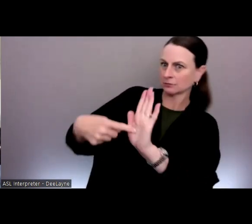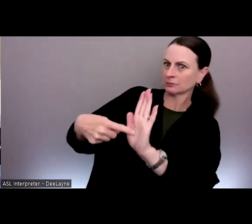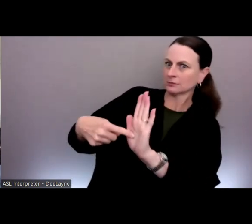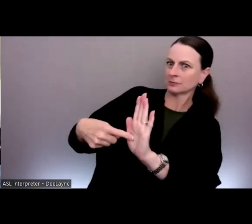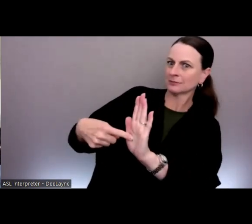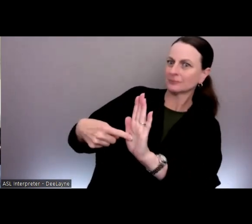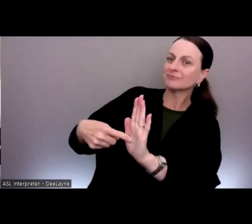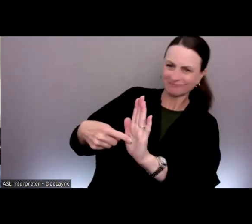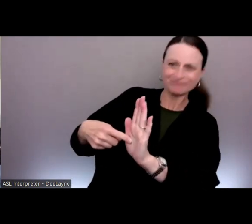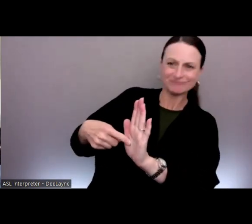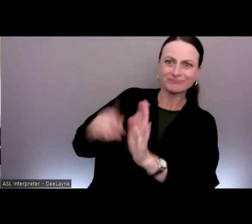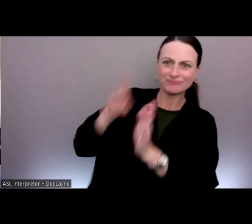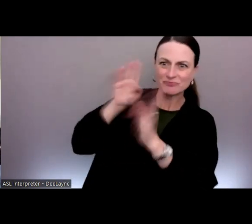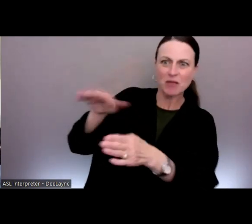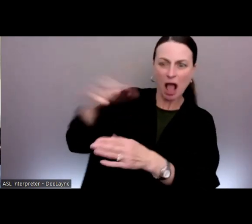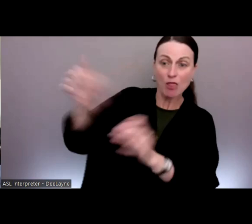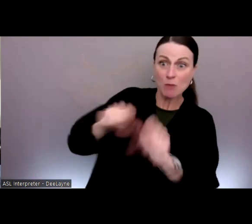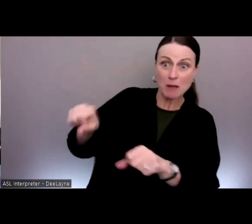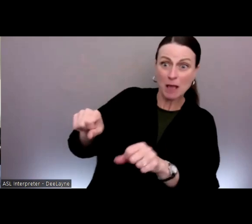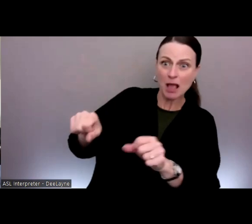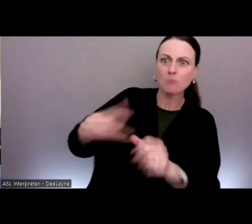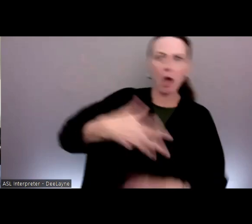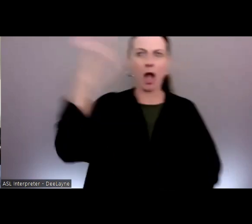us towards other possibilities.